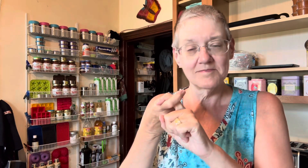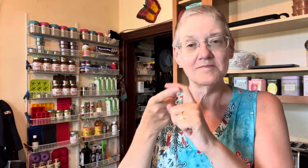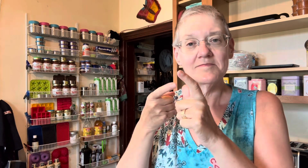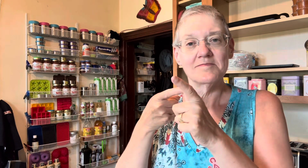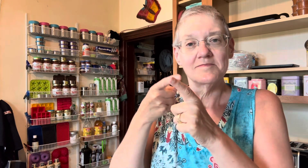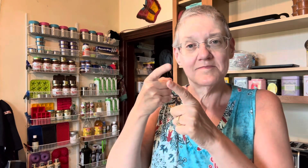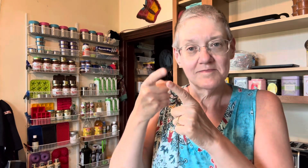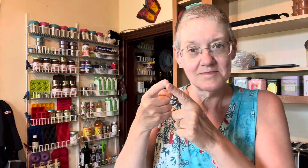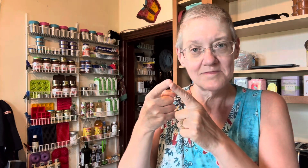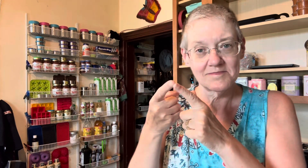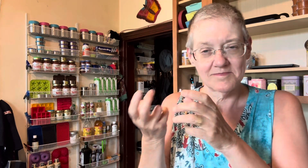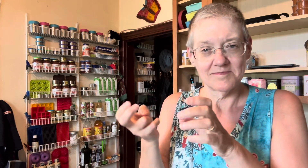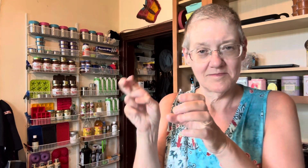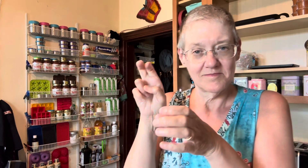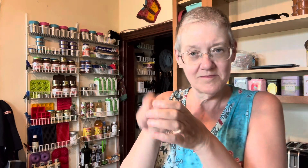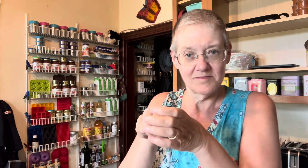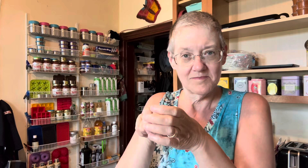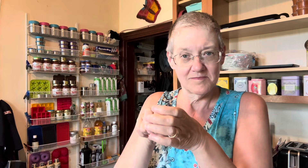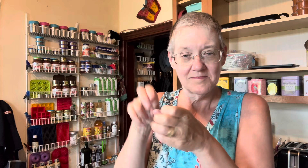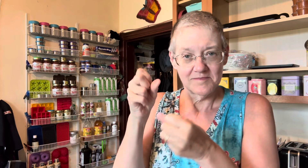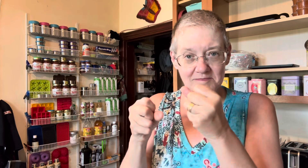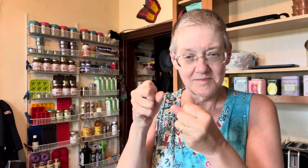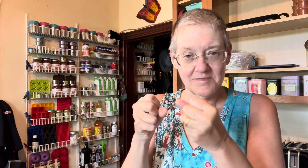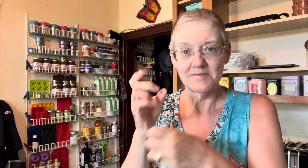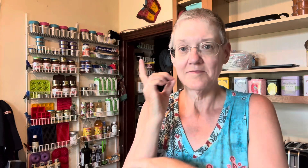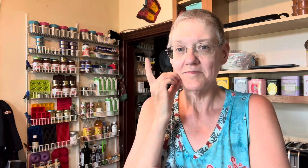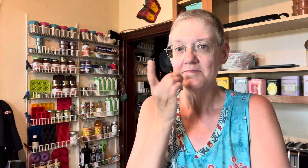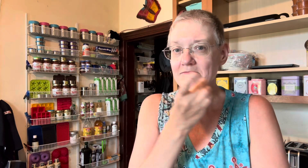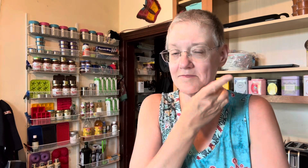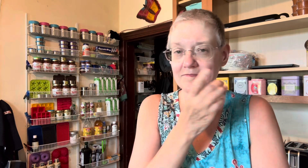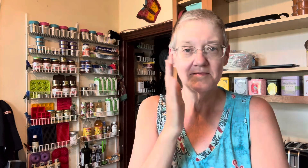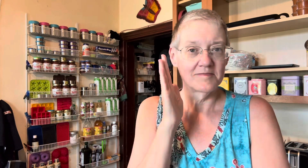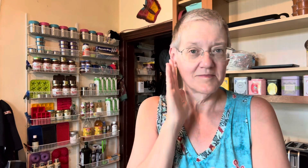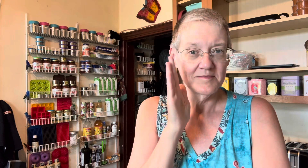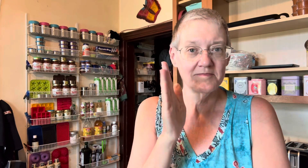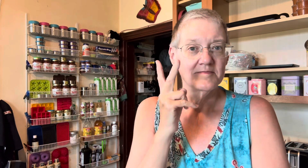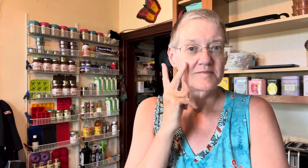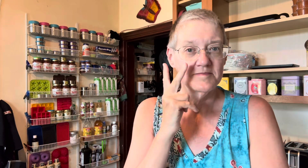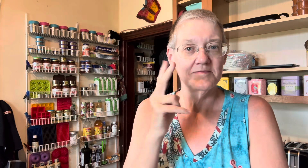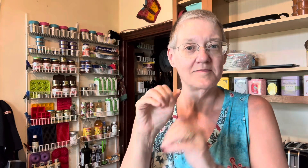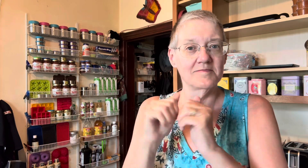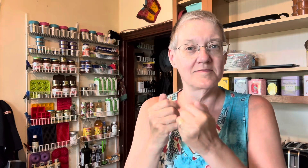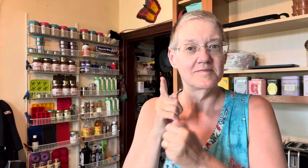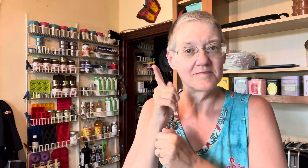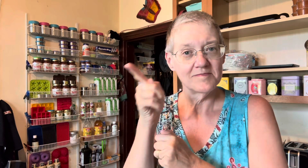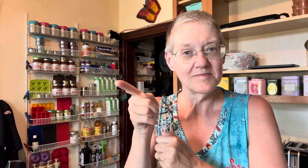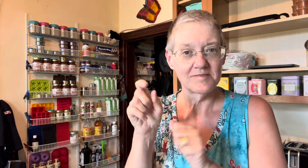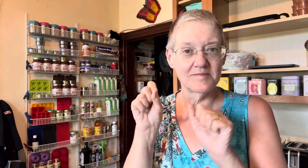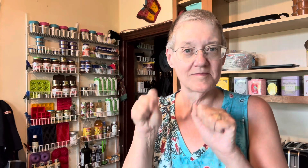who's going to join him, and then he's going to see how far can he drive.